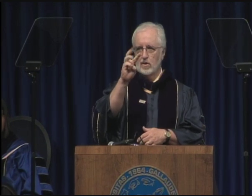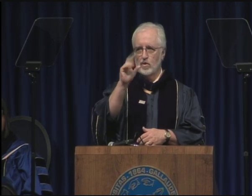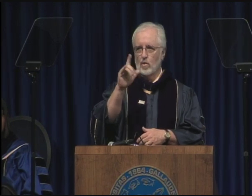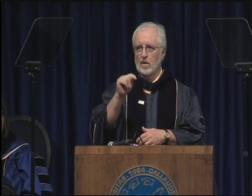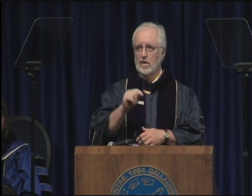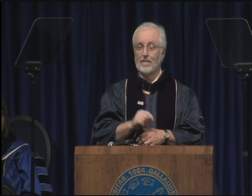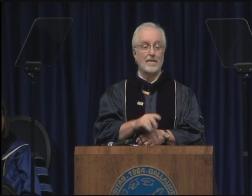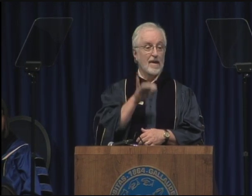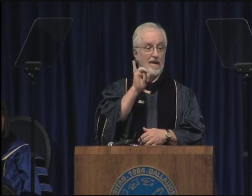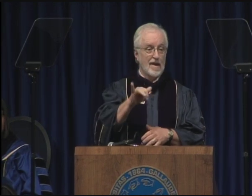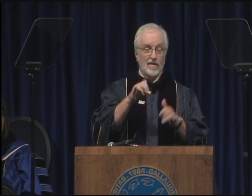Stewart.